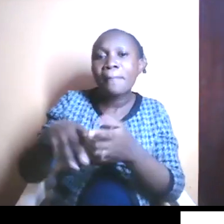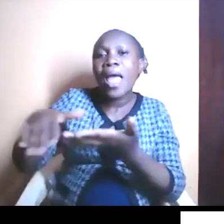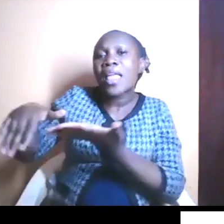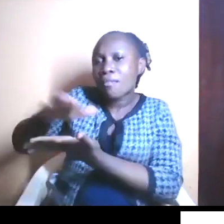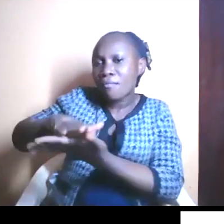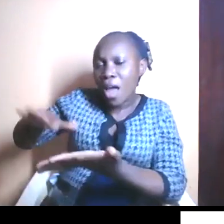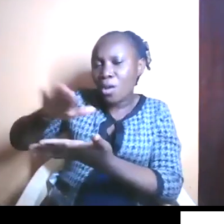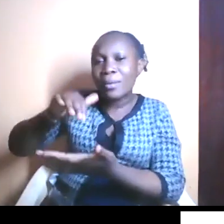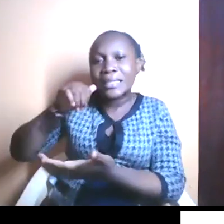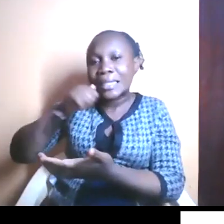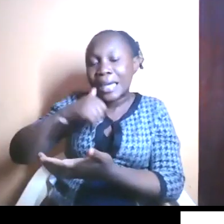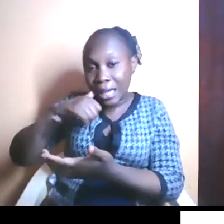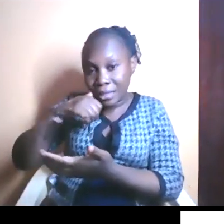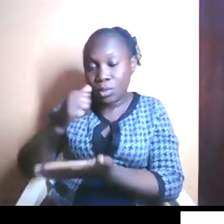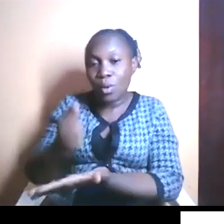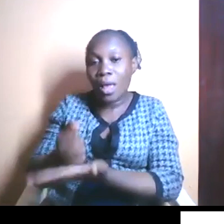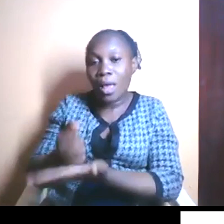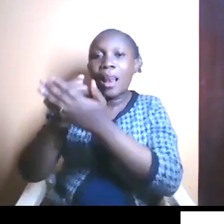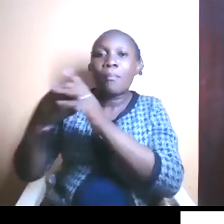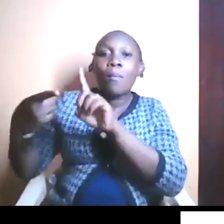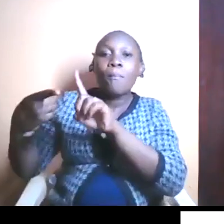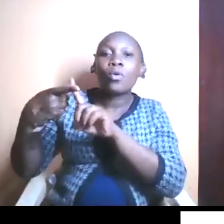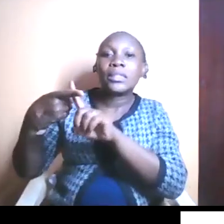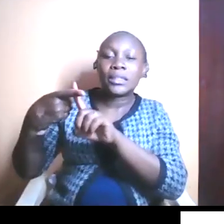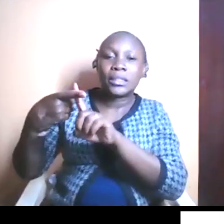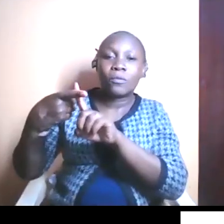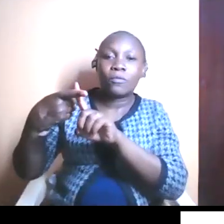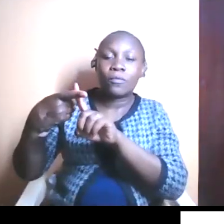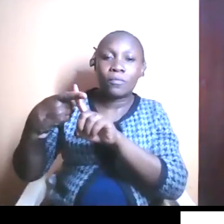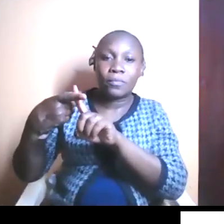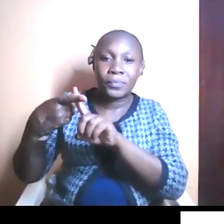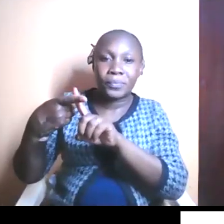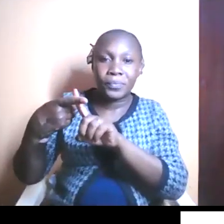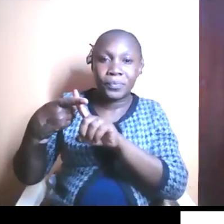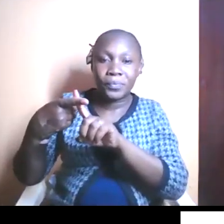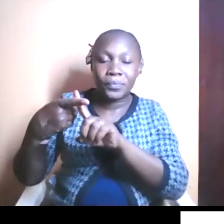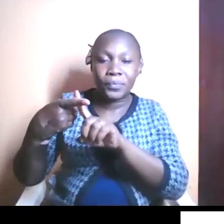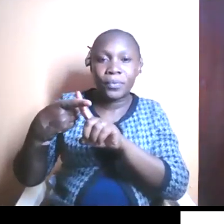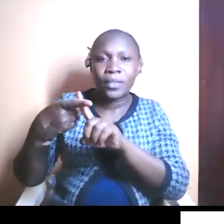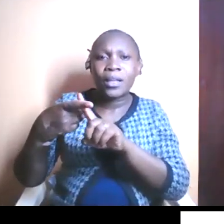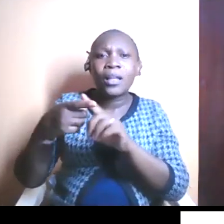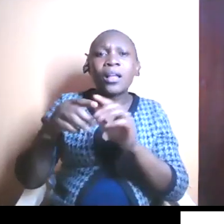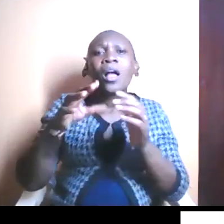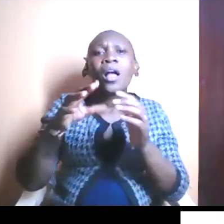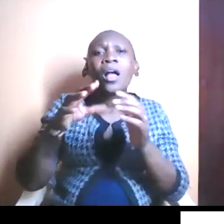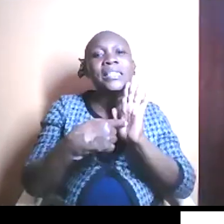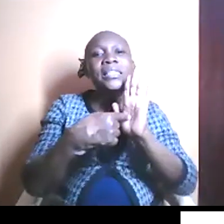to do, which is positivity and high vibe. So what are some signs of a toxic workplace?